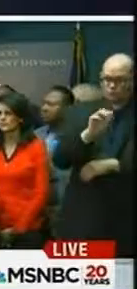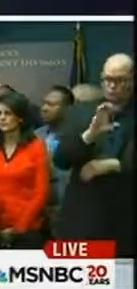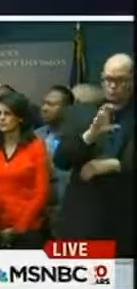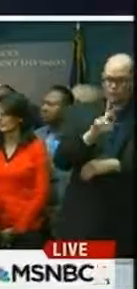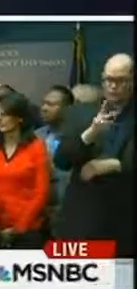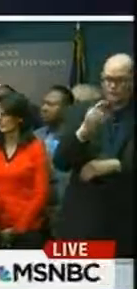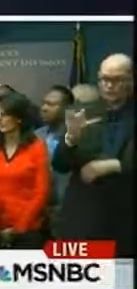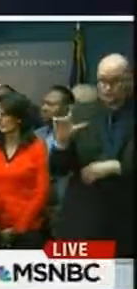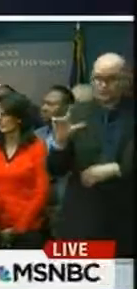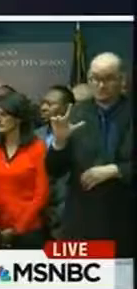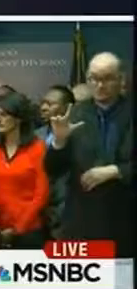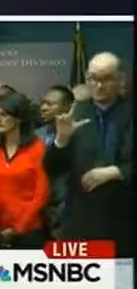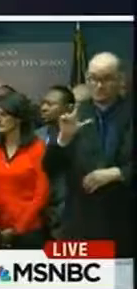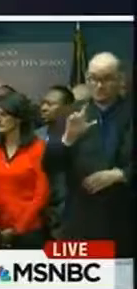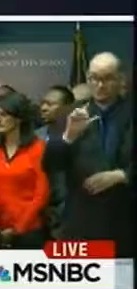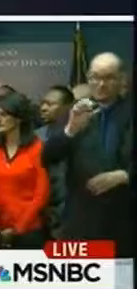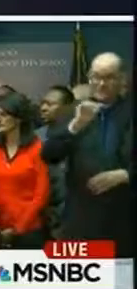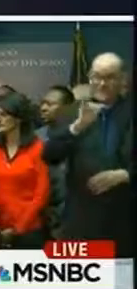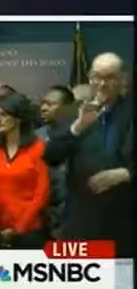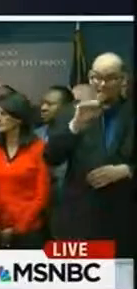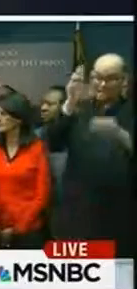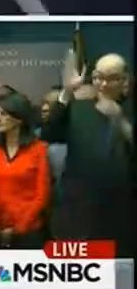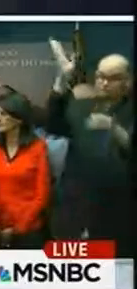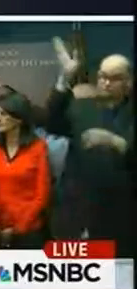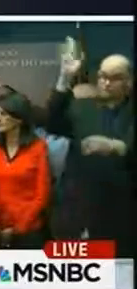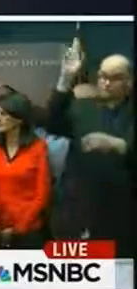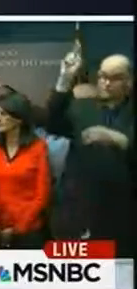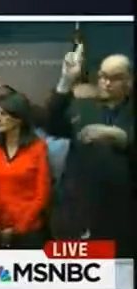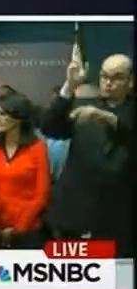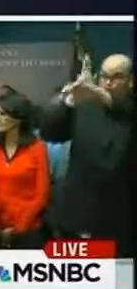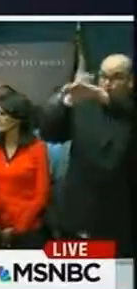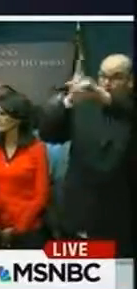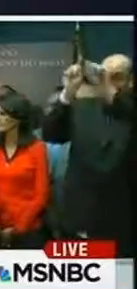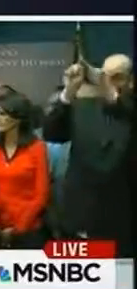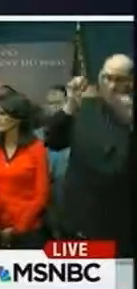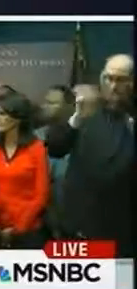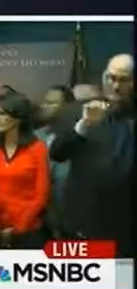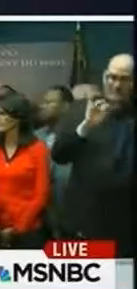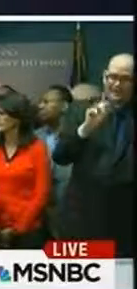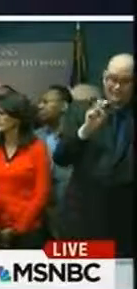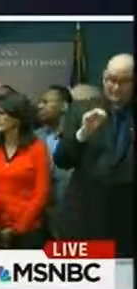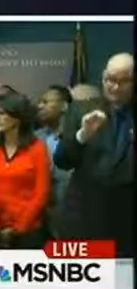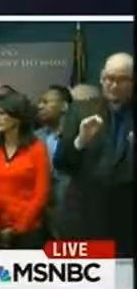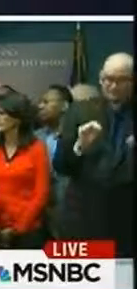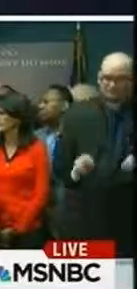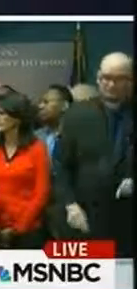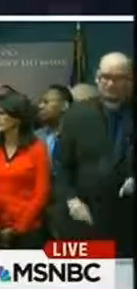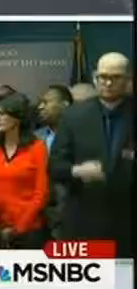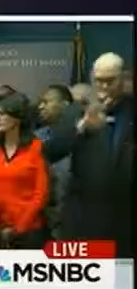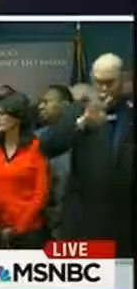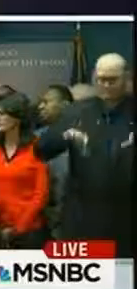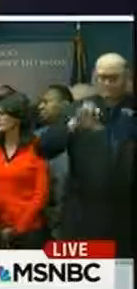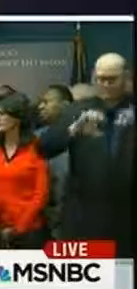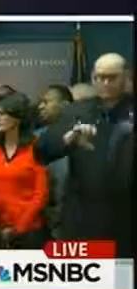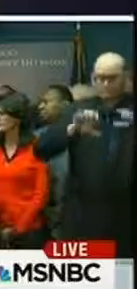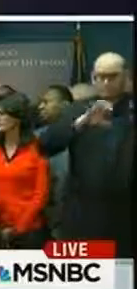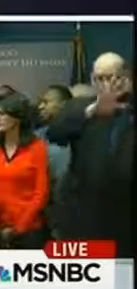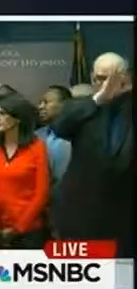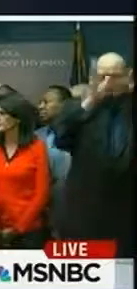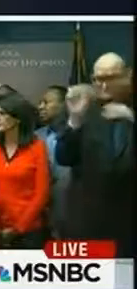concern for us that could result in flash flooding. You take a place like downtown Charleston, where you have not only the storm surge coming in, and now you have that